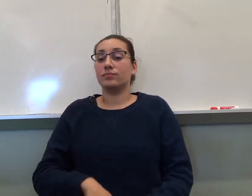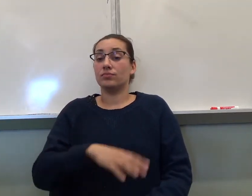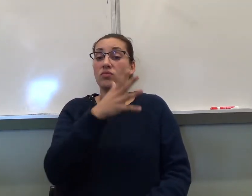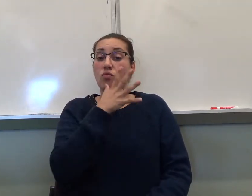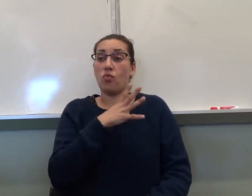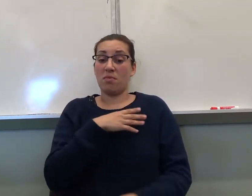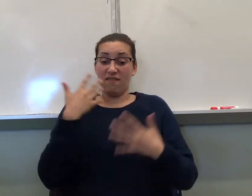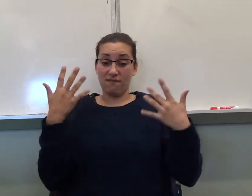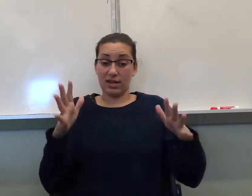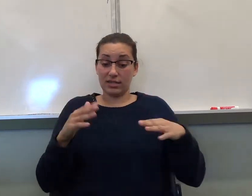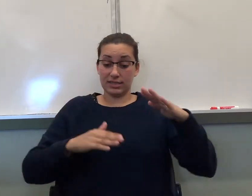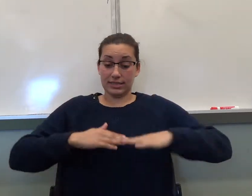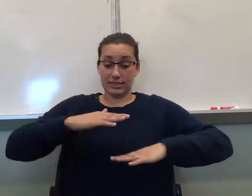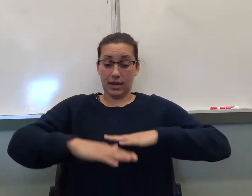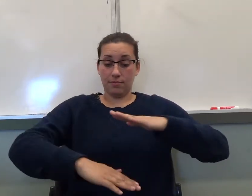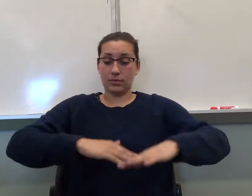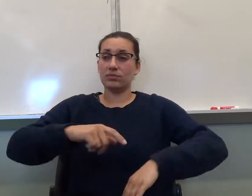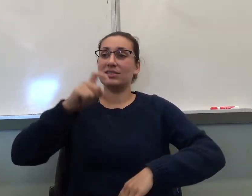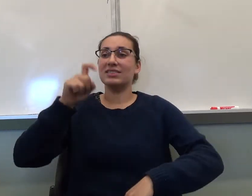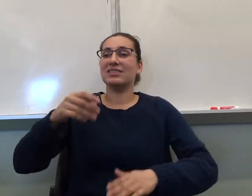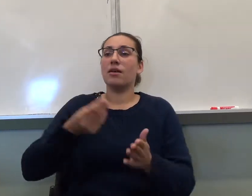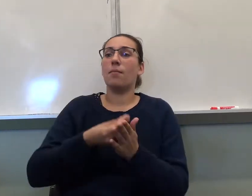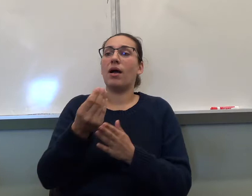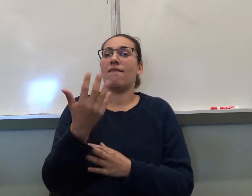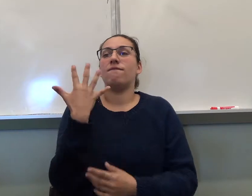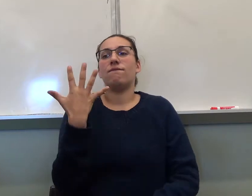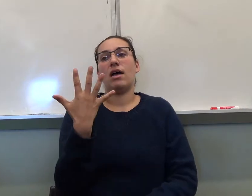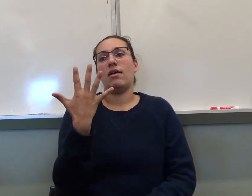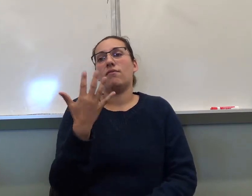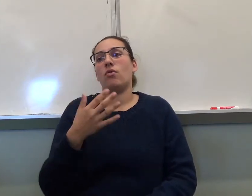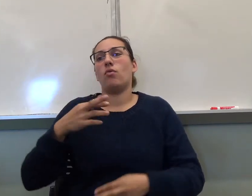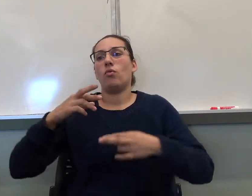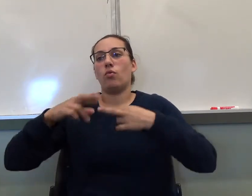not 4 rolls, but 5 rolls. Yeah.